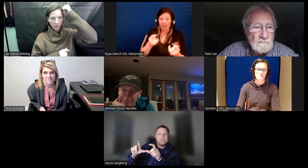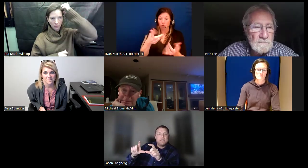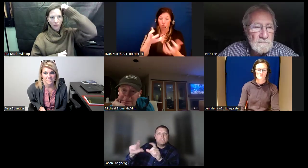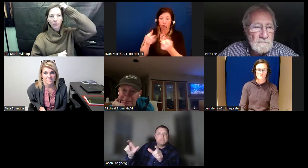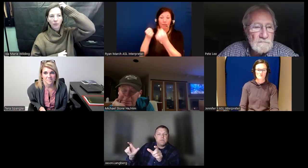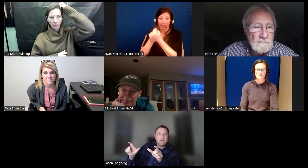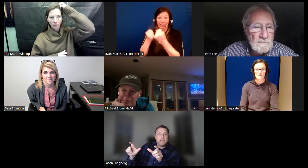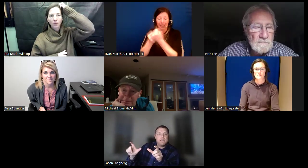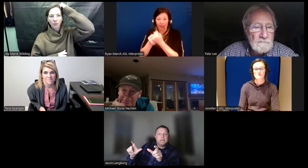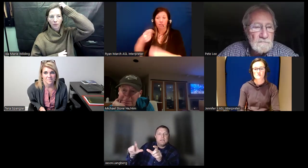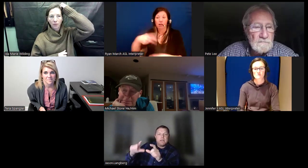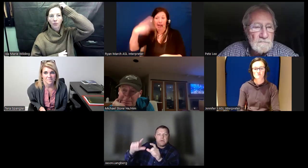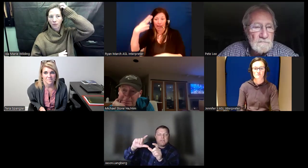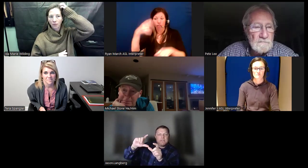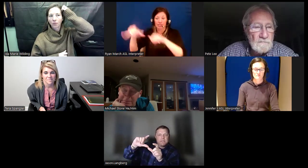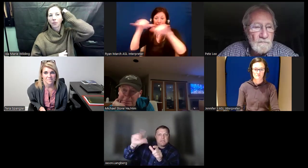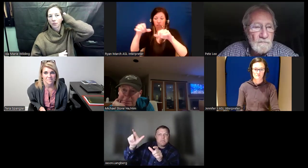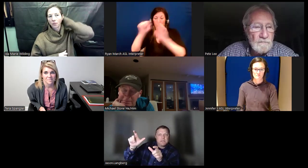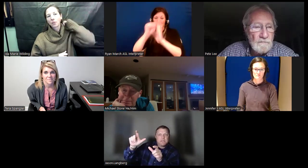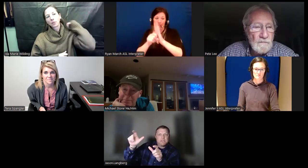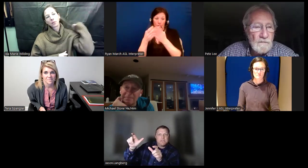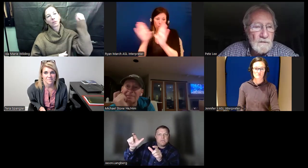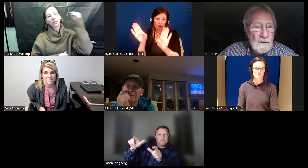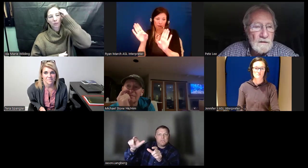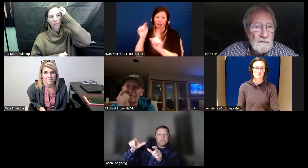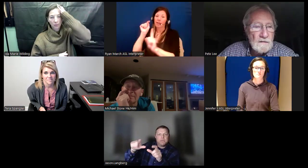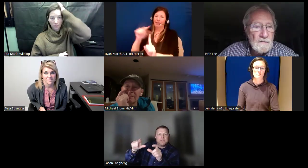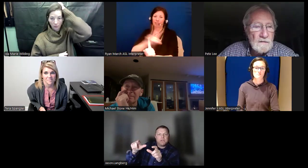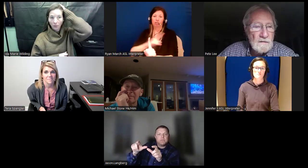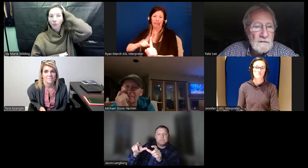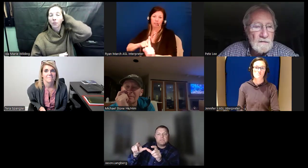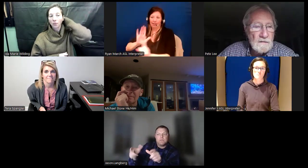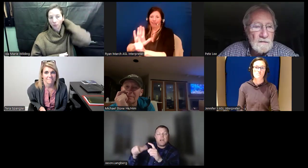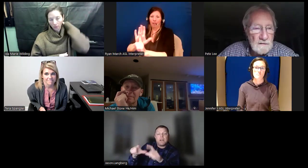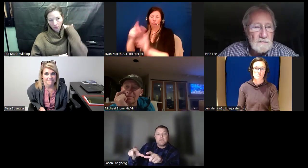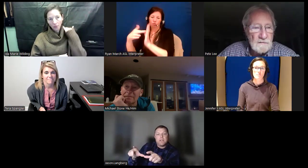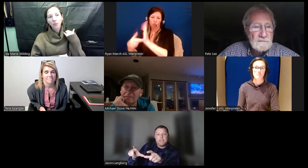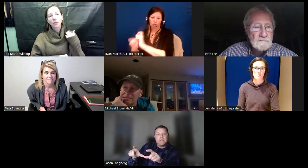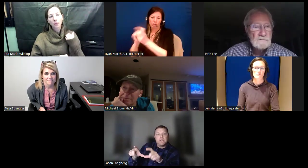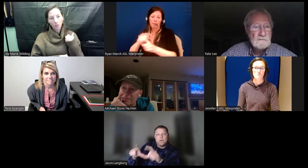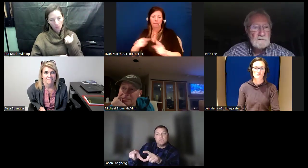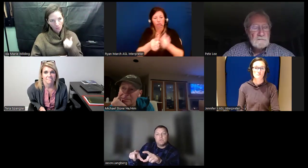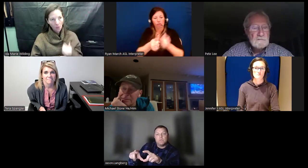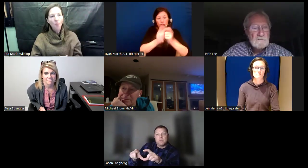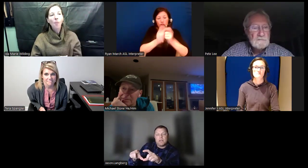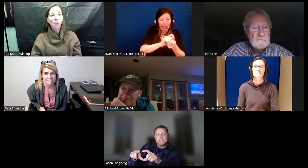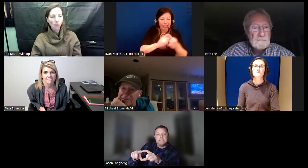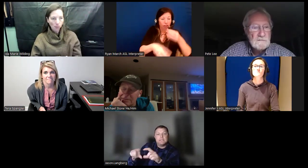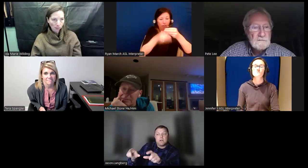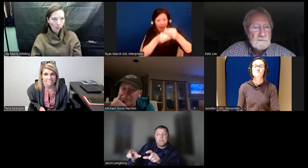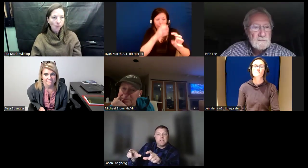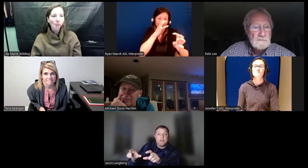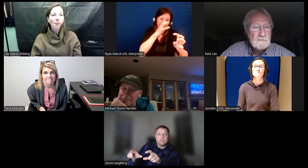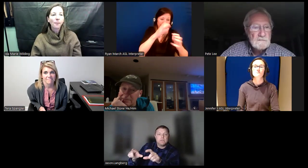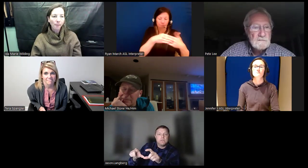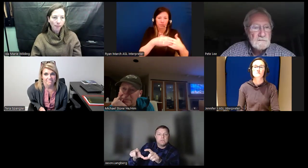higher standards statewide, that would obviously need to be a legislative or rule change. But in terms of sort of codifying it in your own school board policies, it's